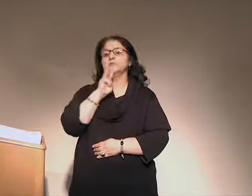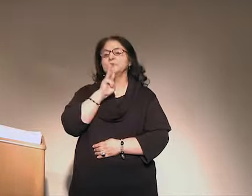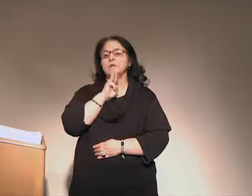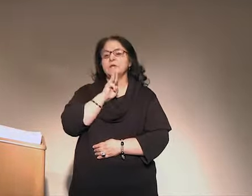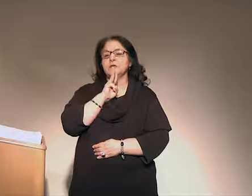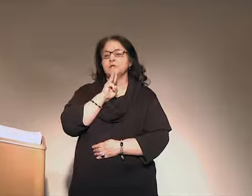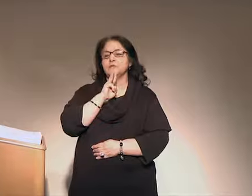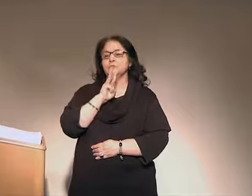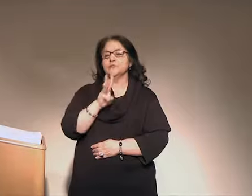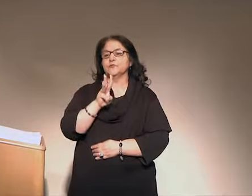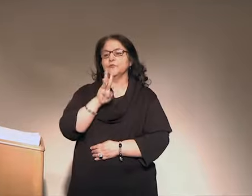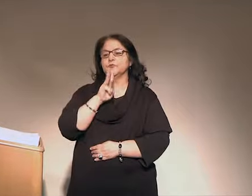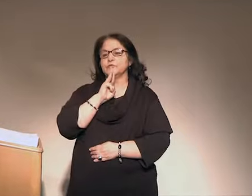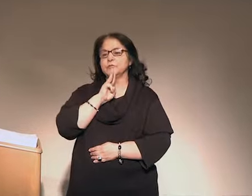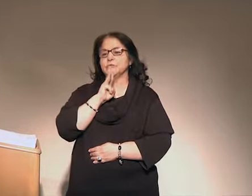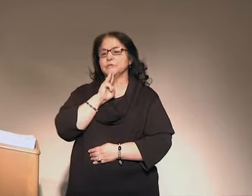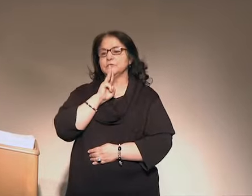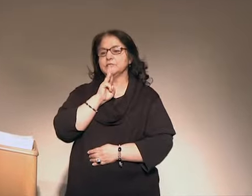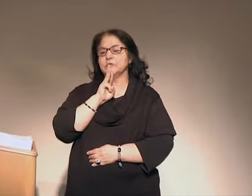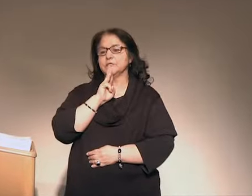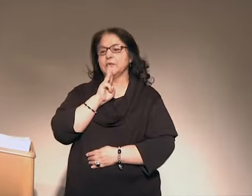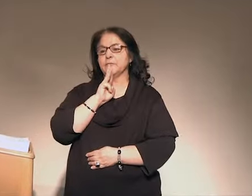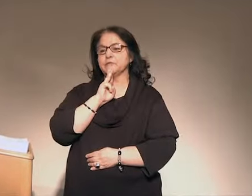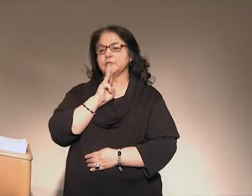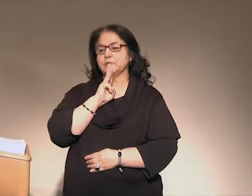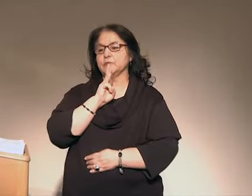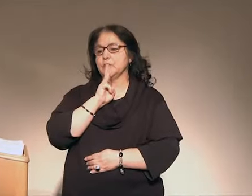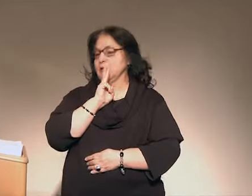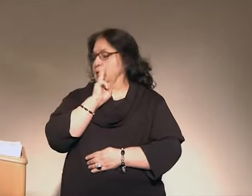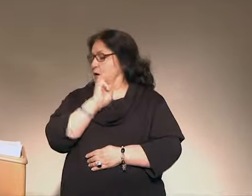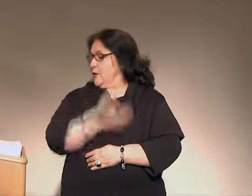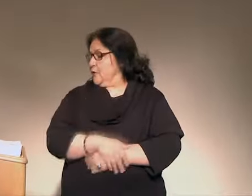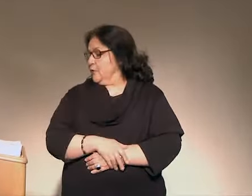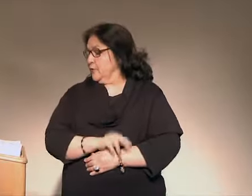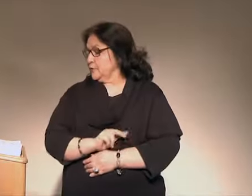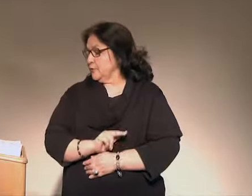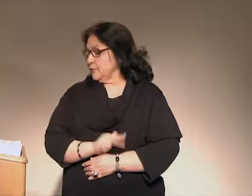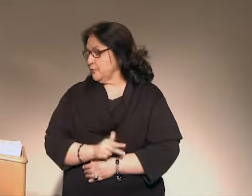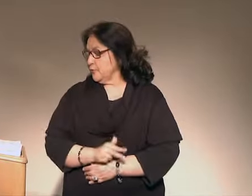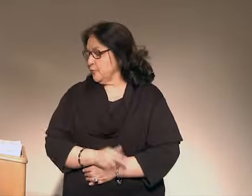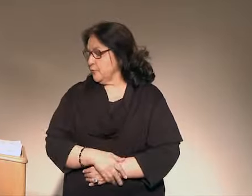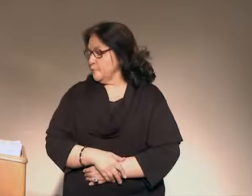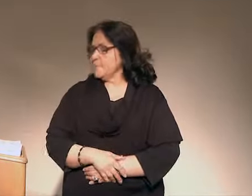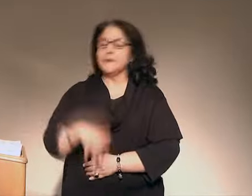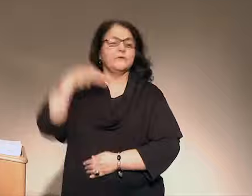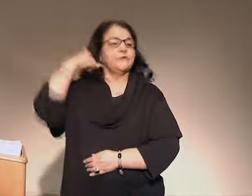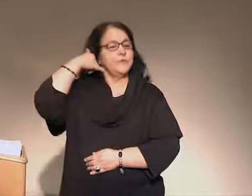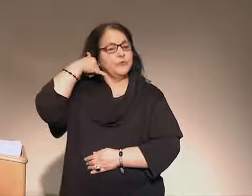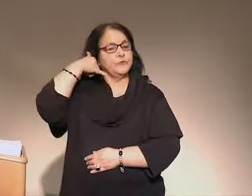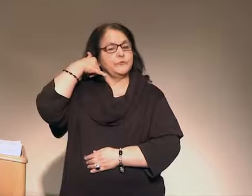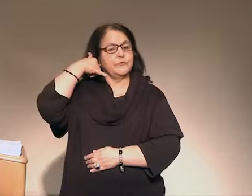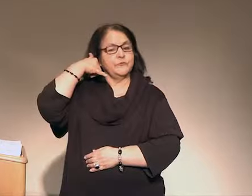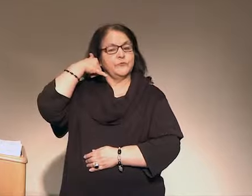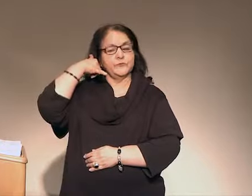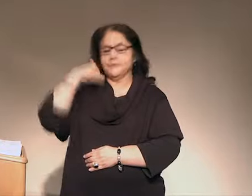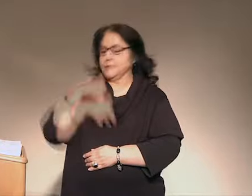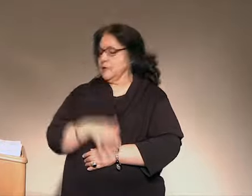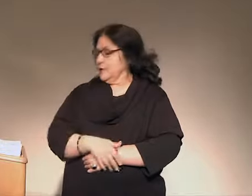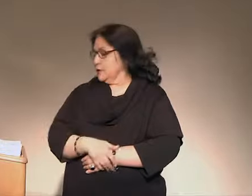so you move it toward your chin and just kind of tap your chin. Third row, phone or telephone.